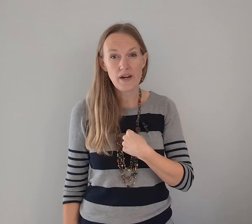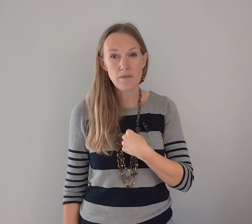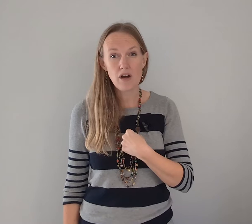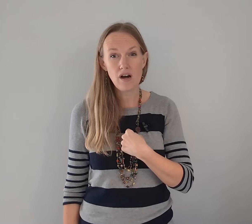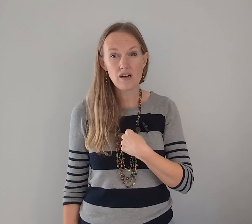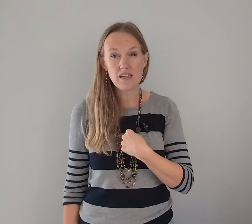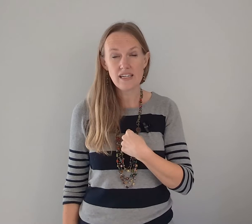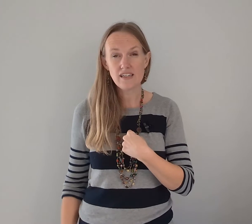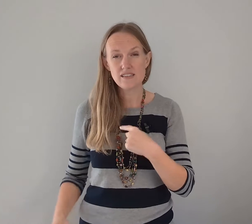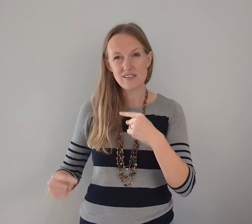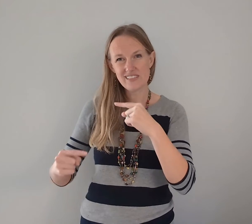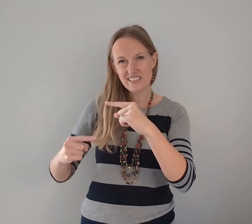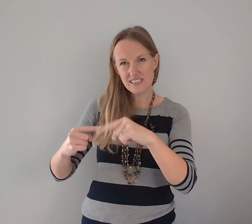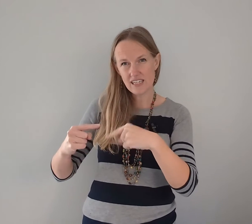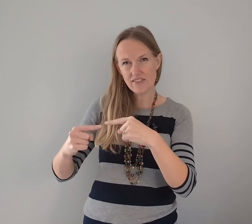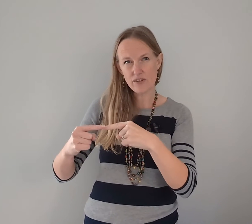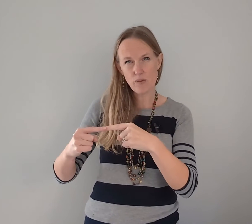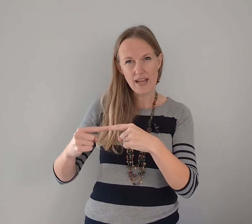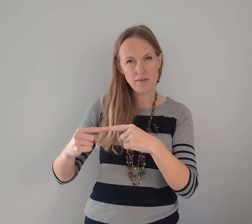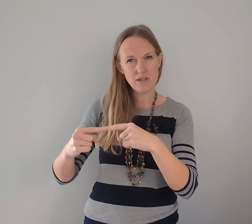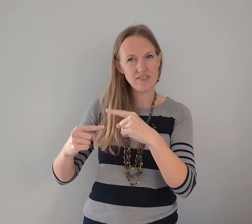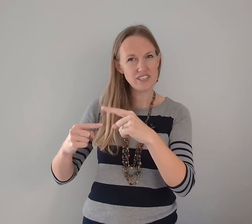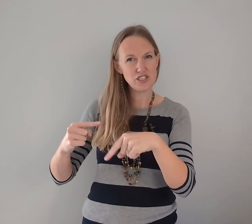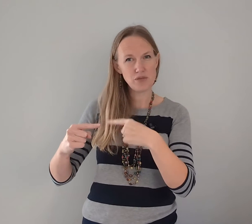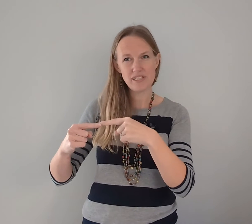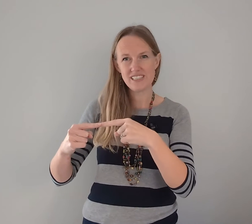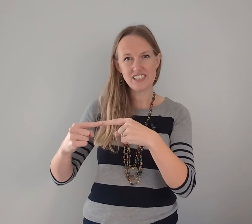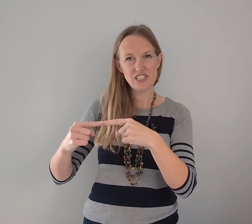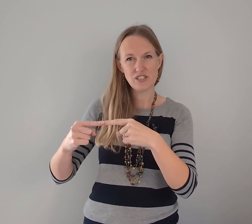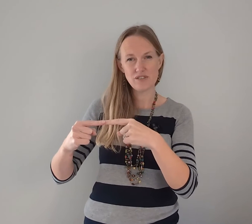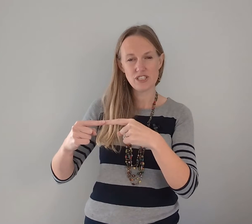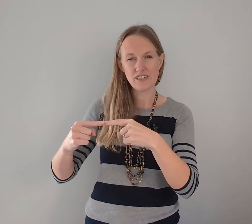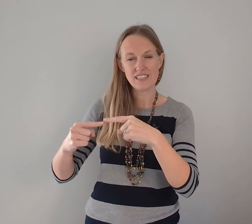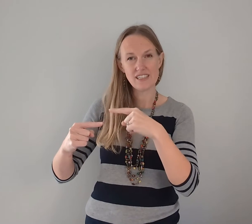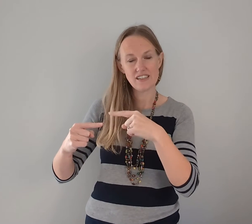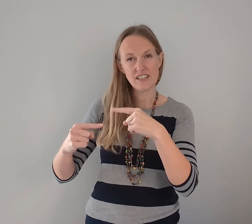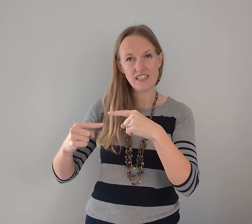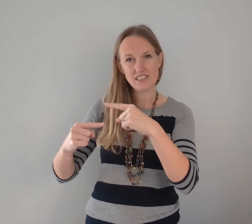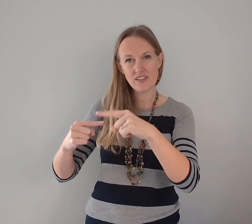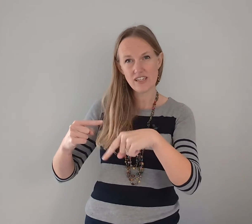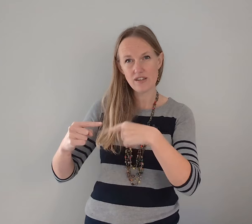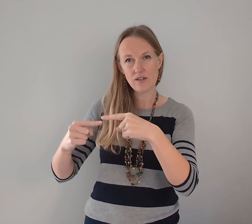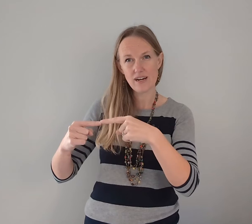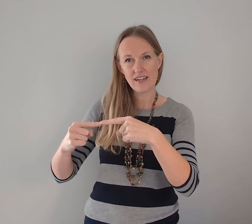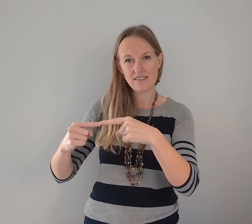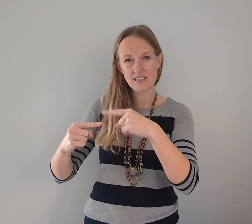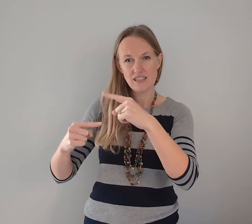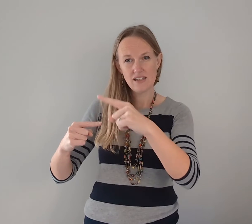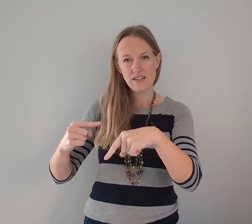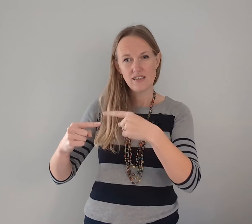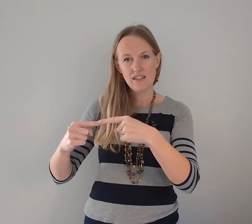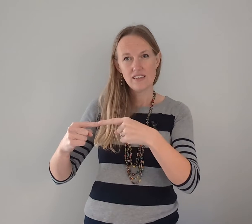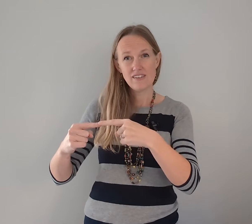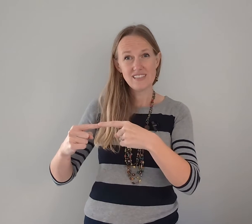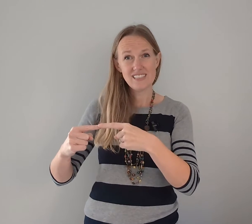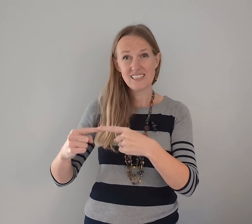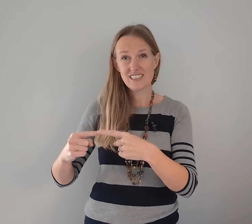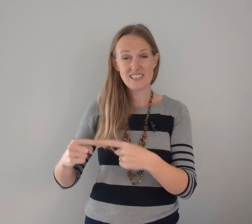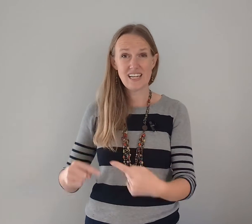I'm calling. So this is a sign for when, but if it's too busy, just don't do it. Take your index finger, go around. You can just say